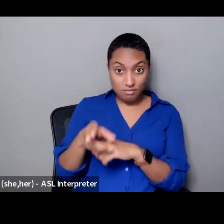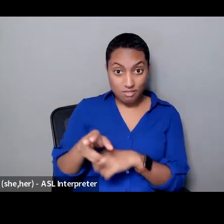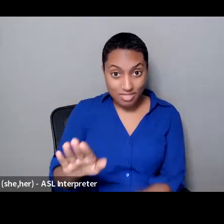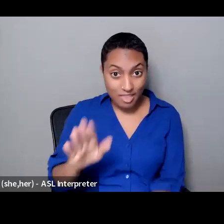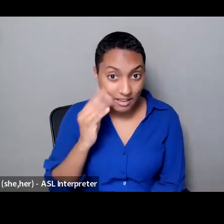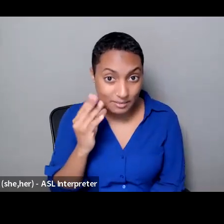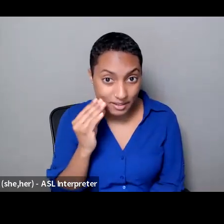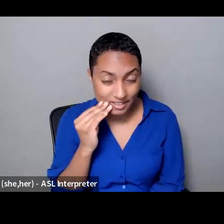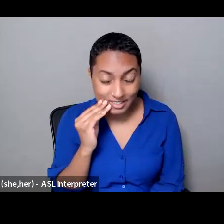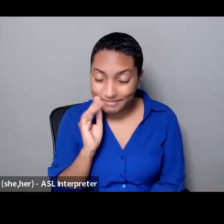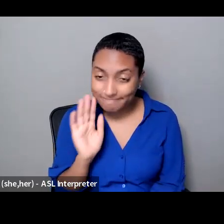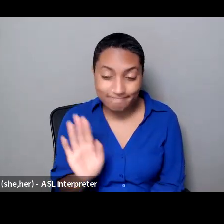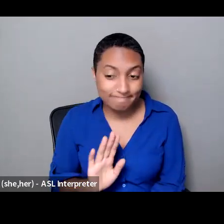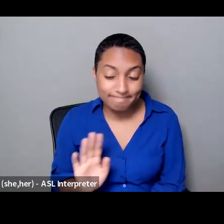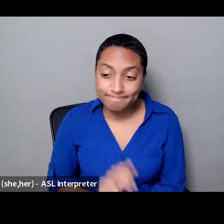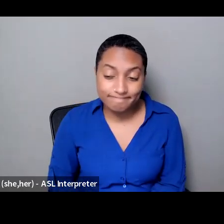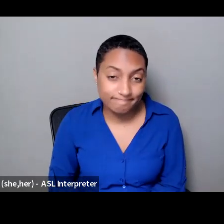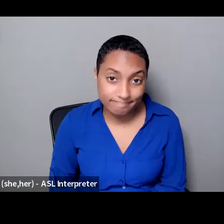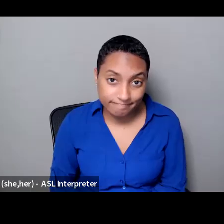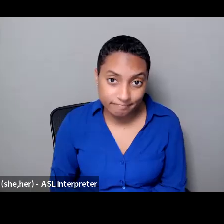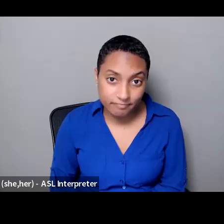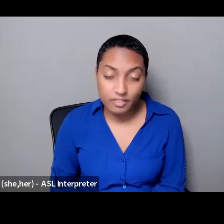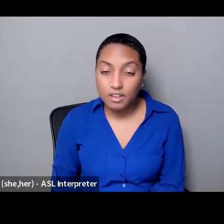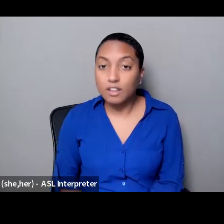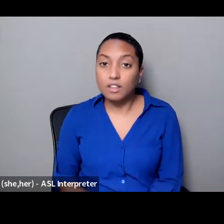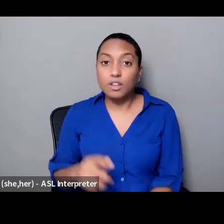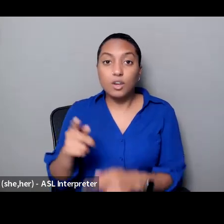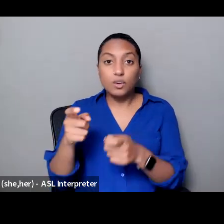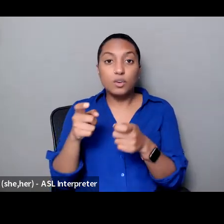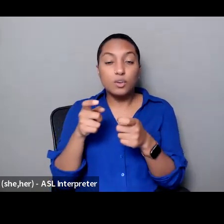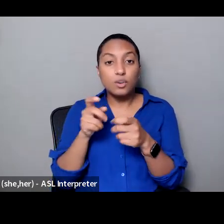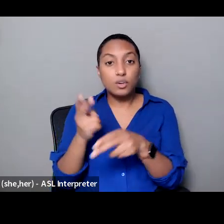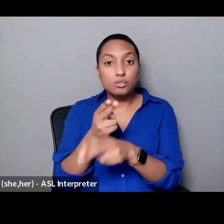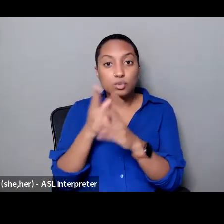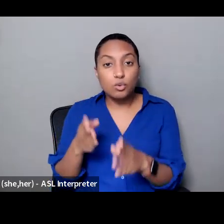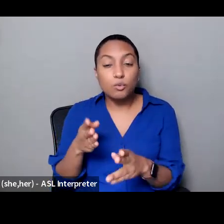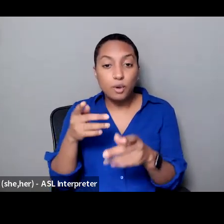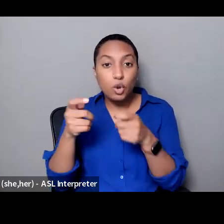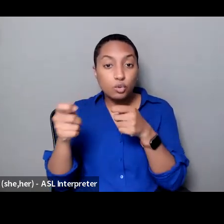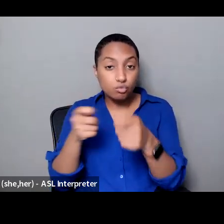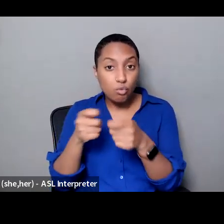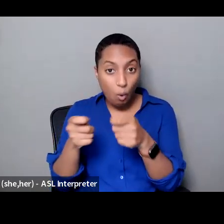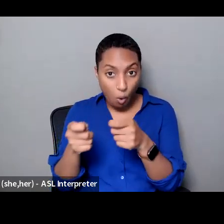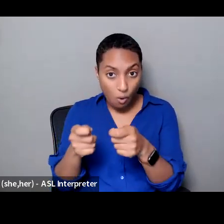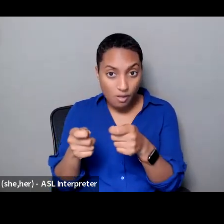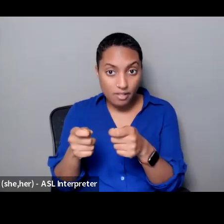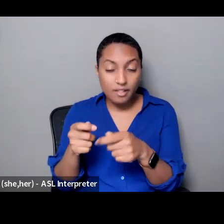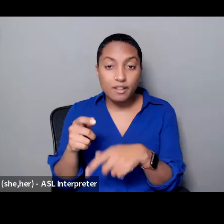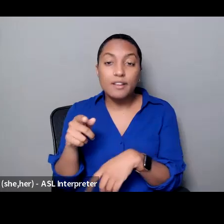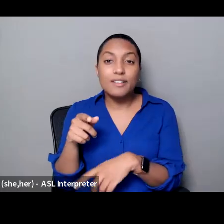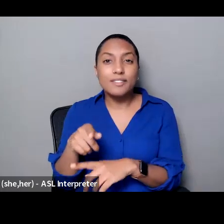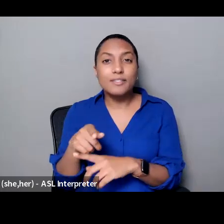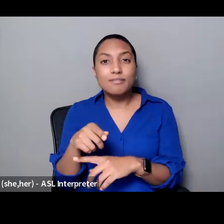came later. Consumer control was a principle that was in place for the purpose of some